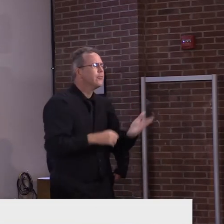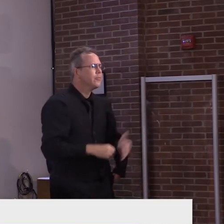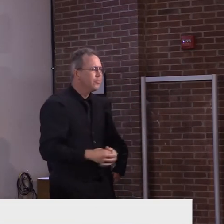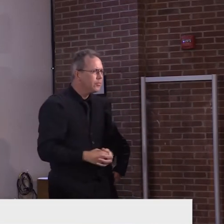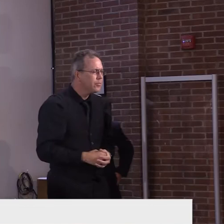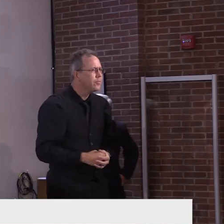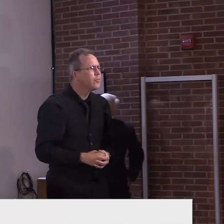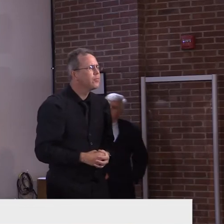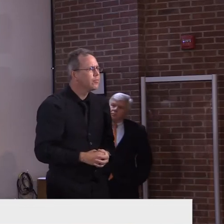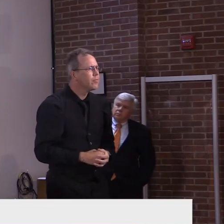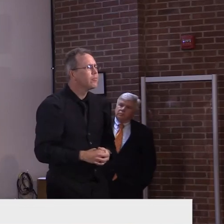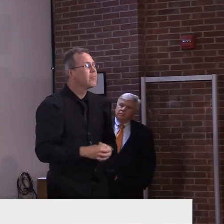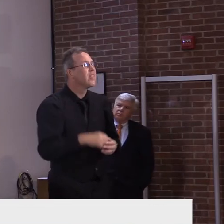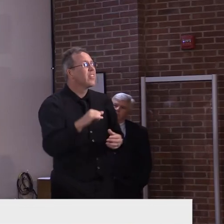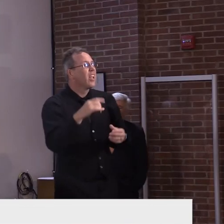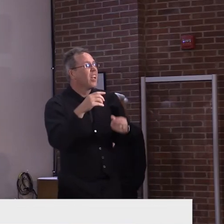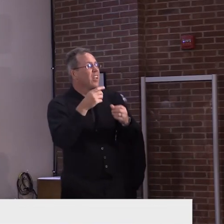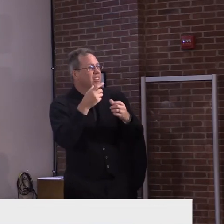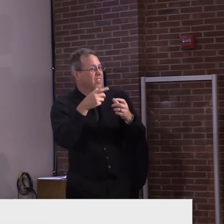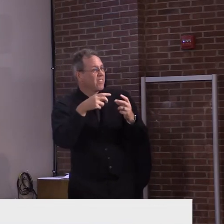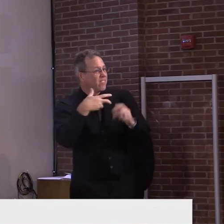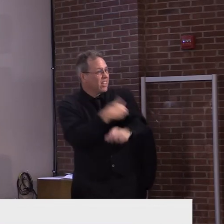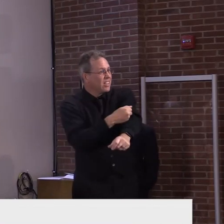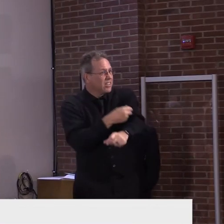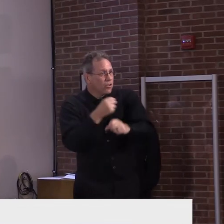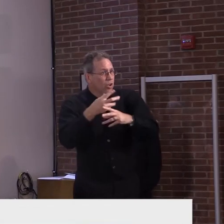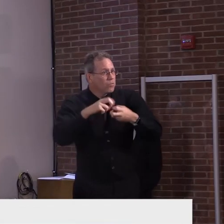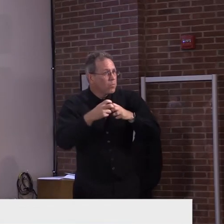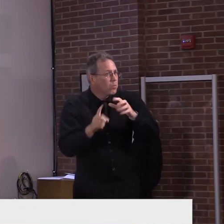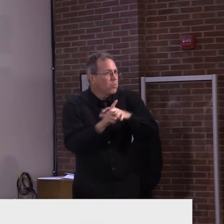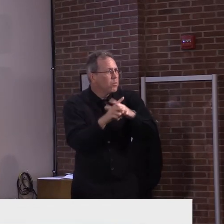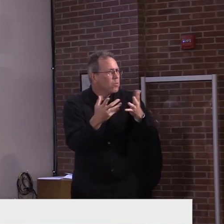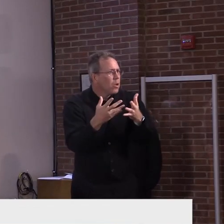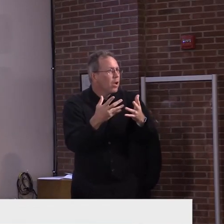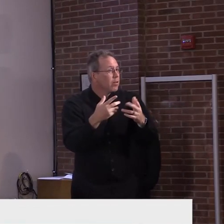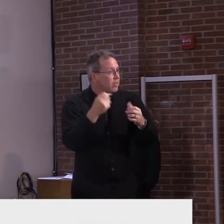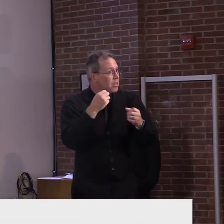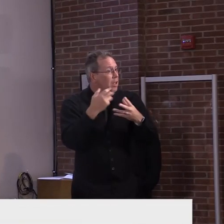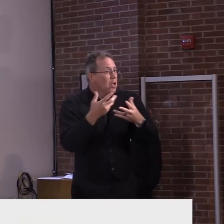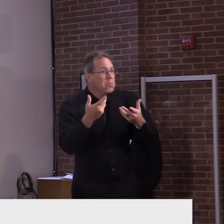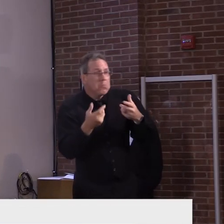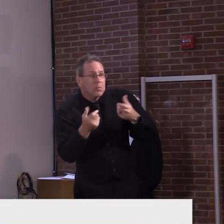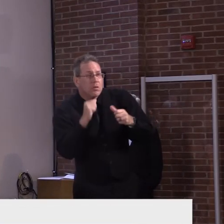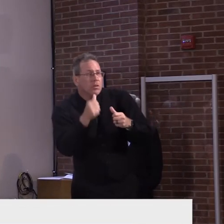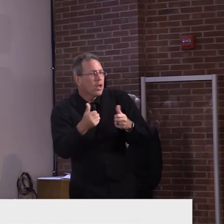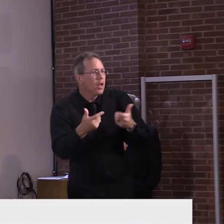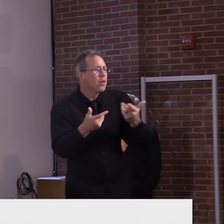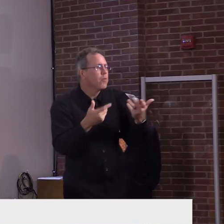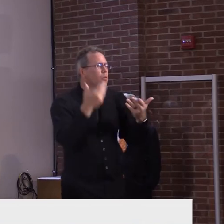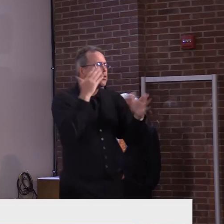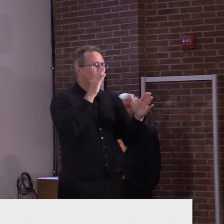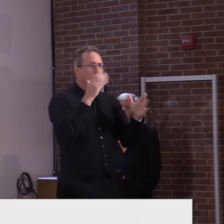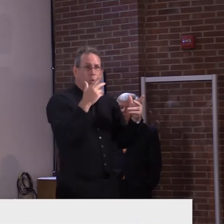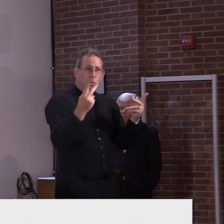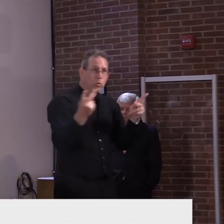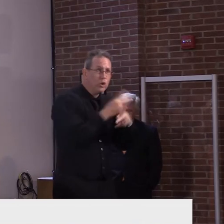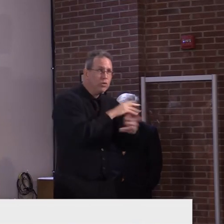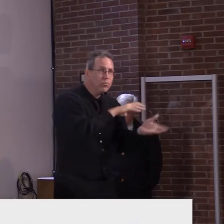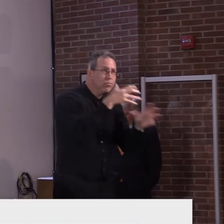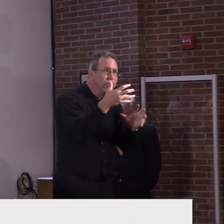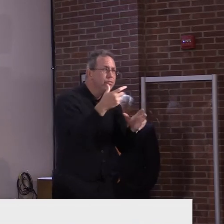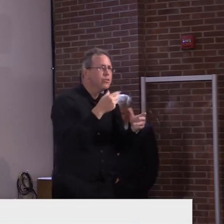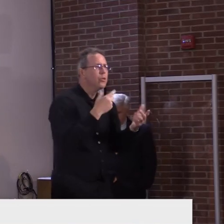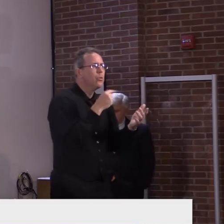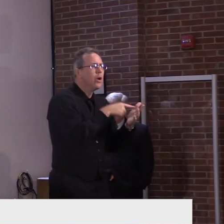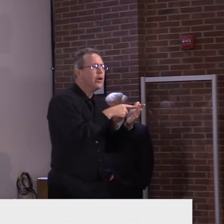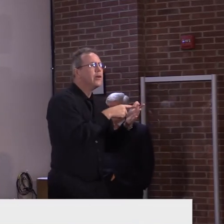of myocarditis from getting COVID itself. So it's helpful to know from a reporting system that